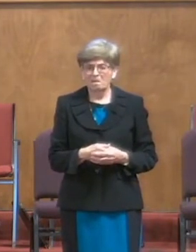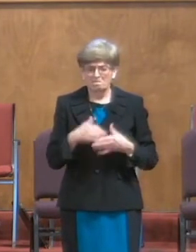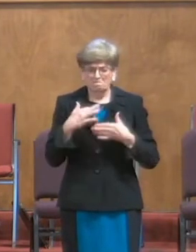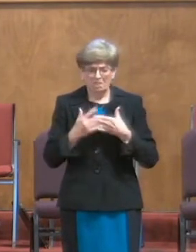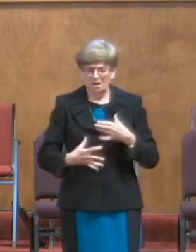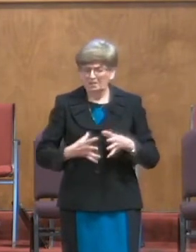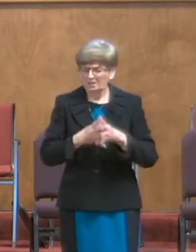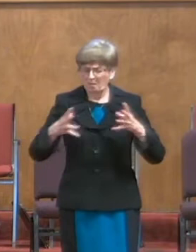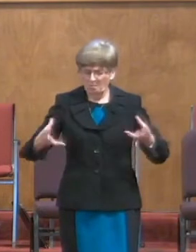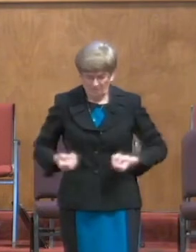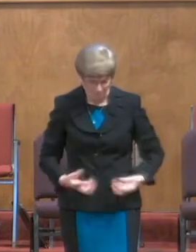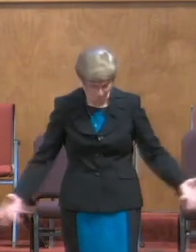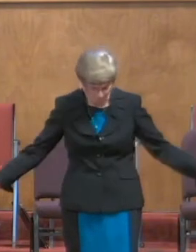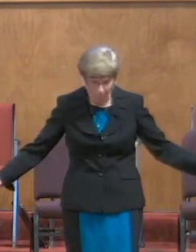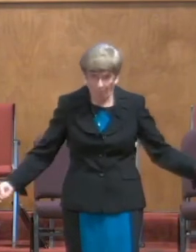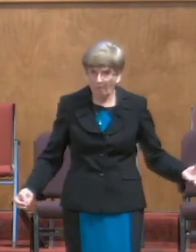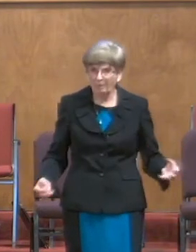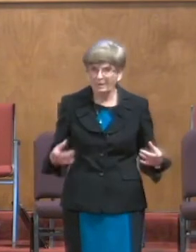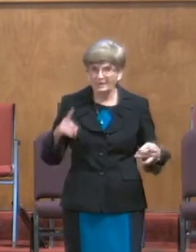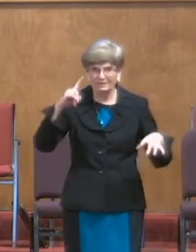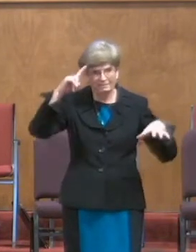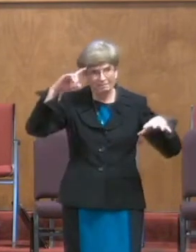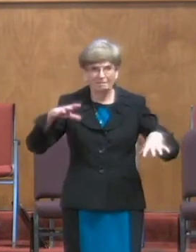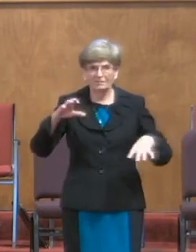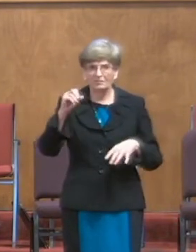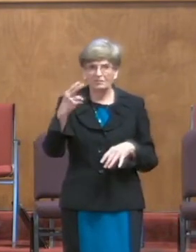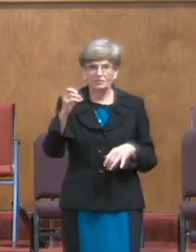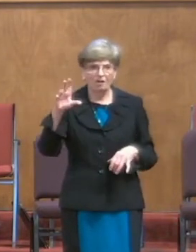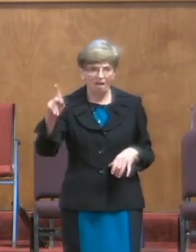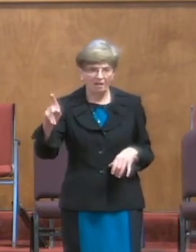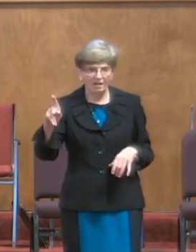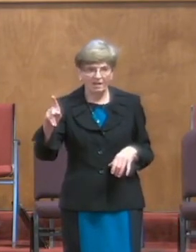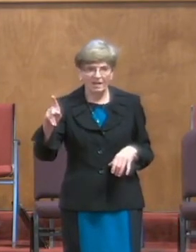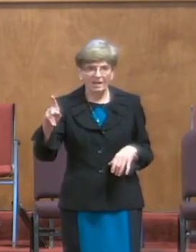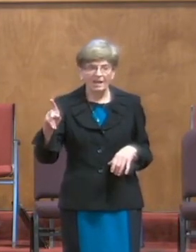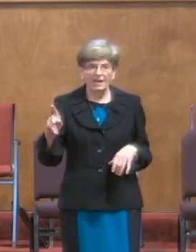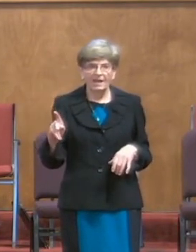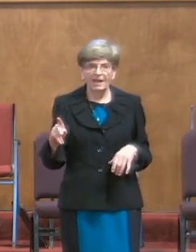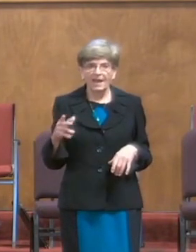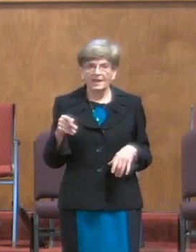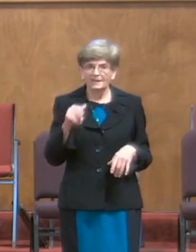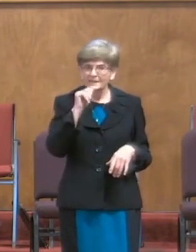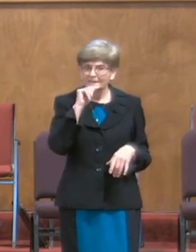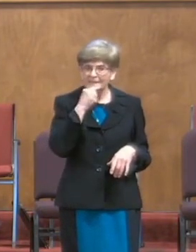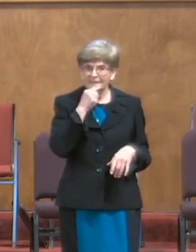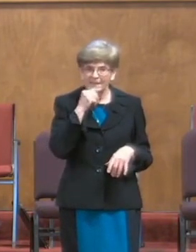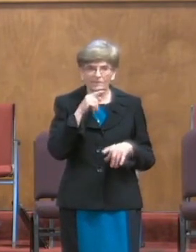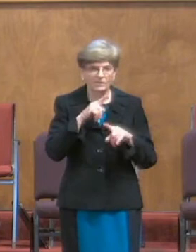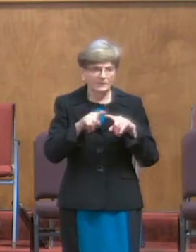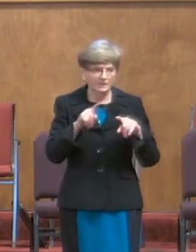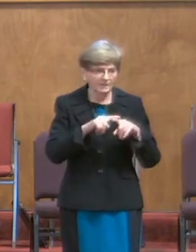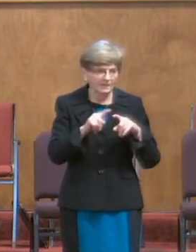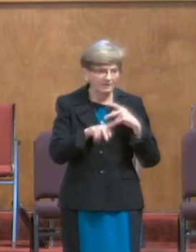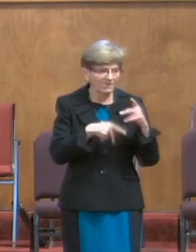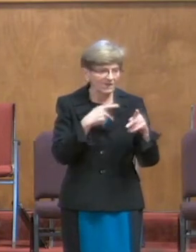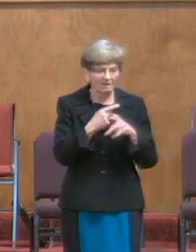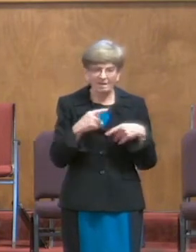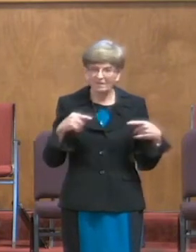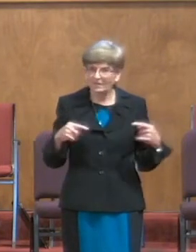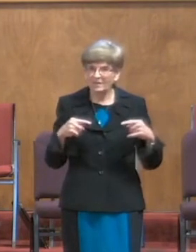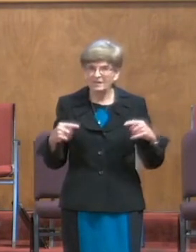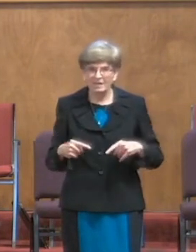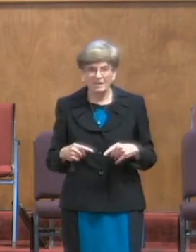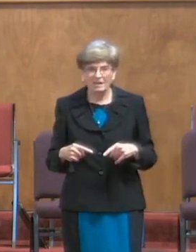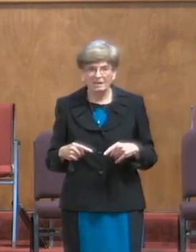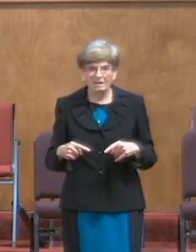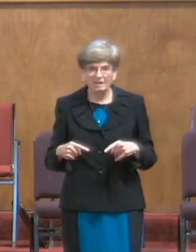a ton of blood. He's dealing with all kinds of injuries. And his underlying